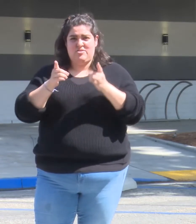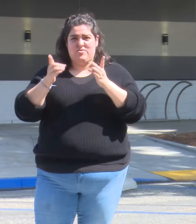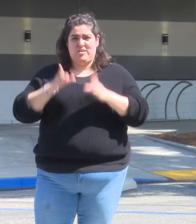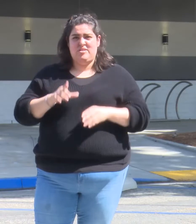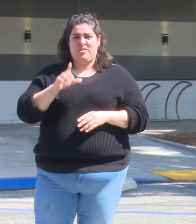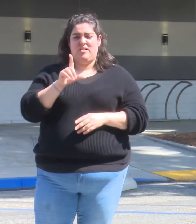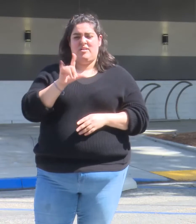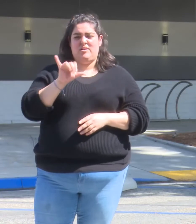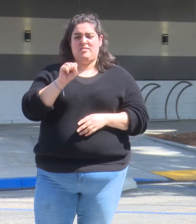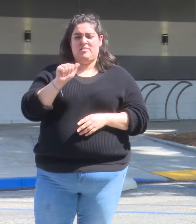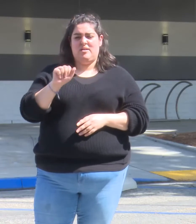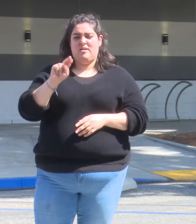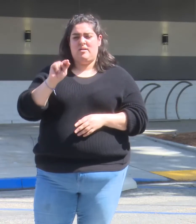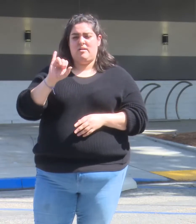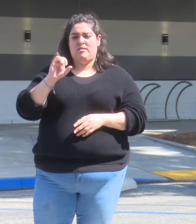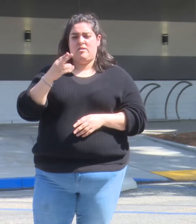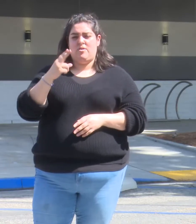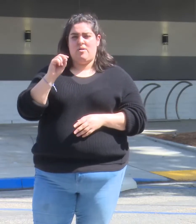Nicholas.